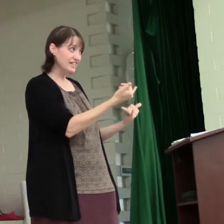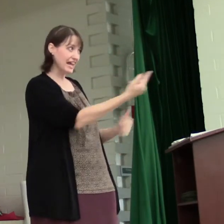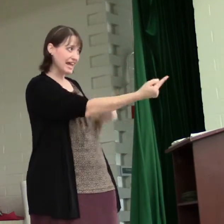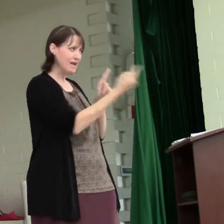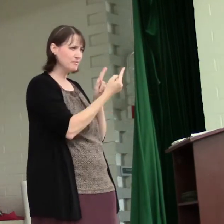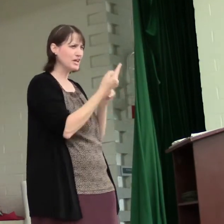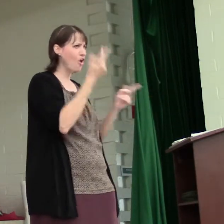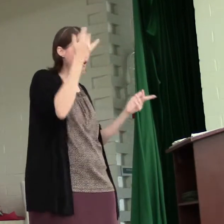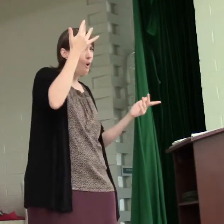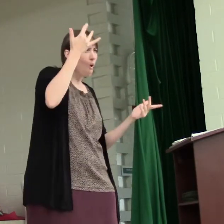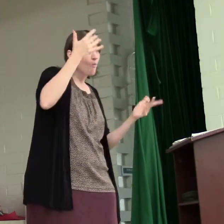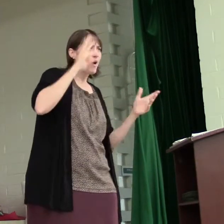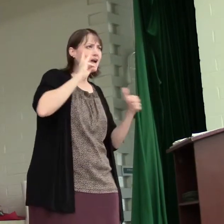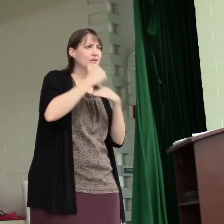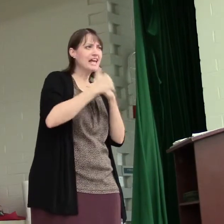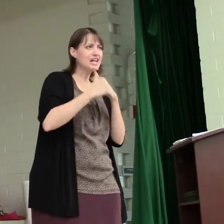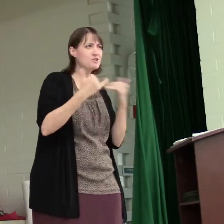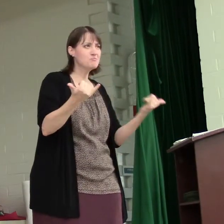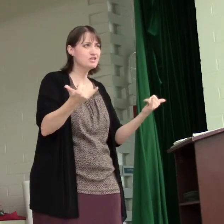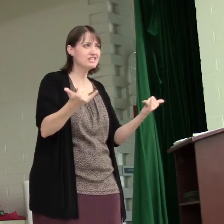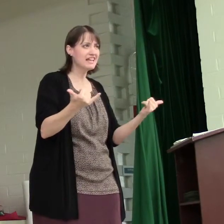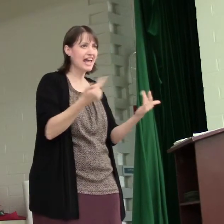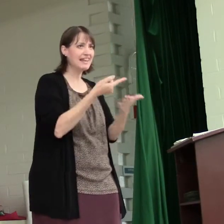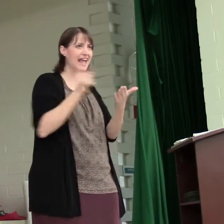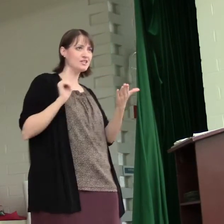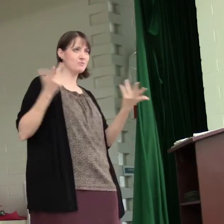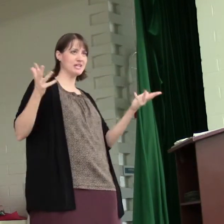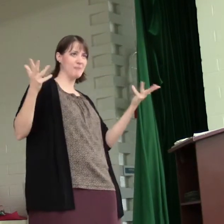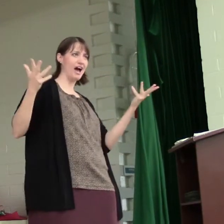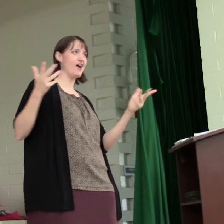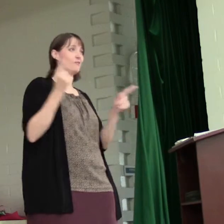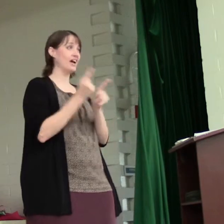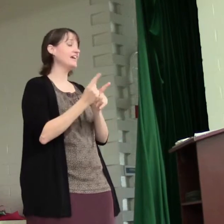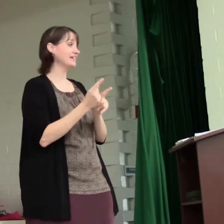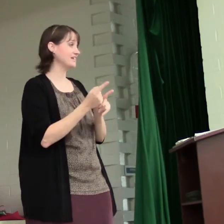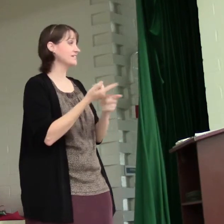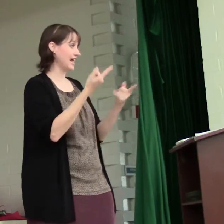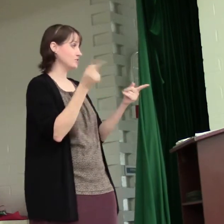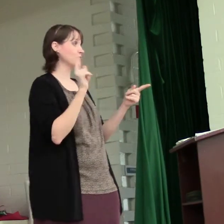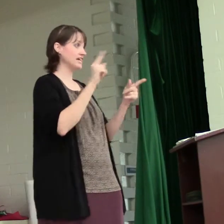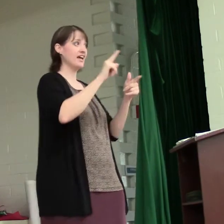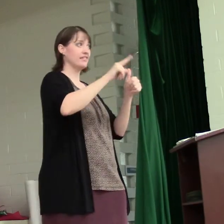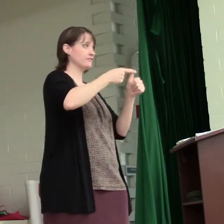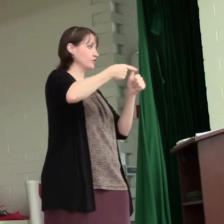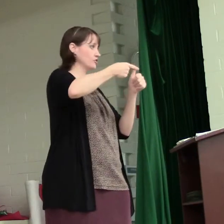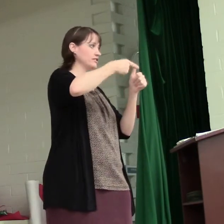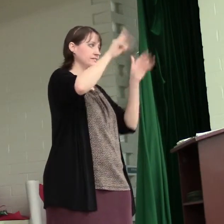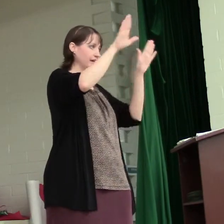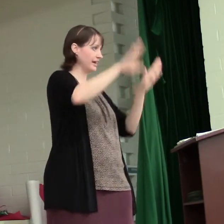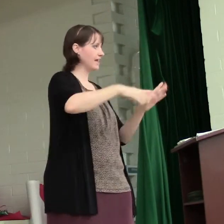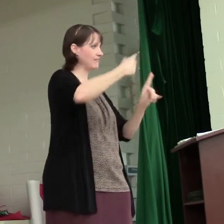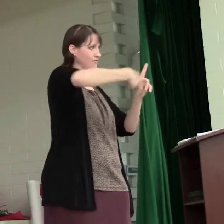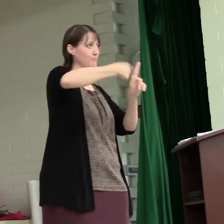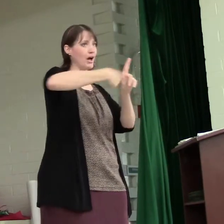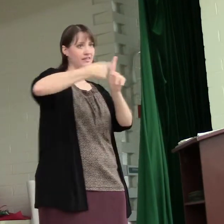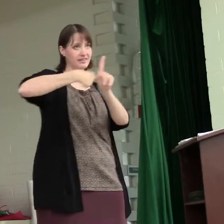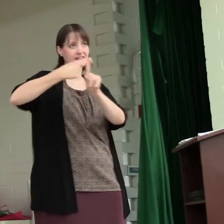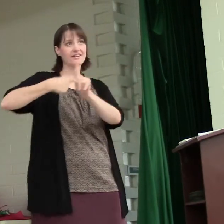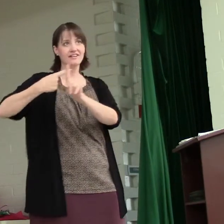today came and said, why are we taking communion today? Last week, how, right? Because last week, the first Sunday of every month,